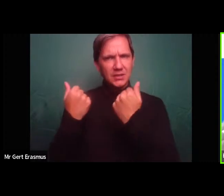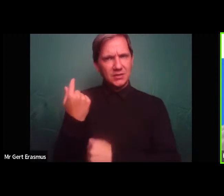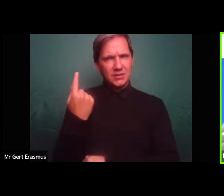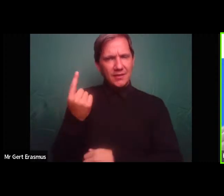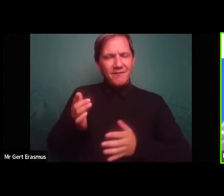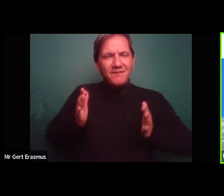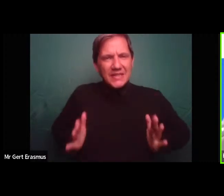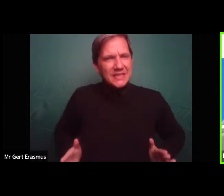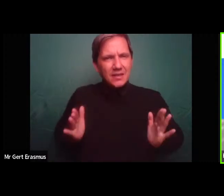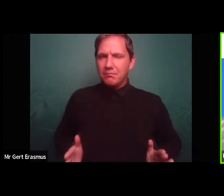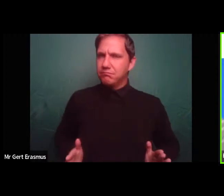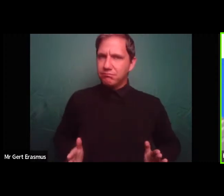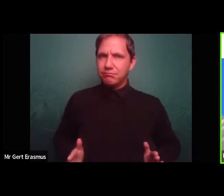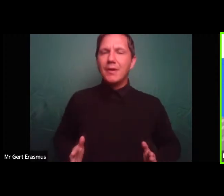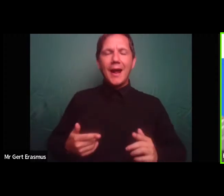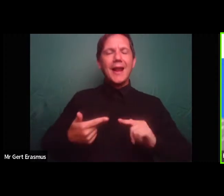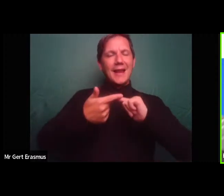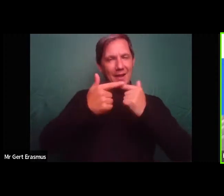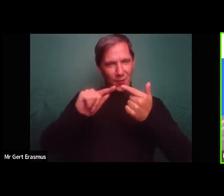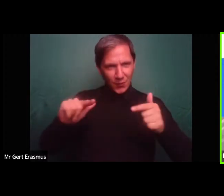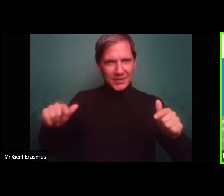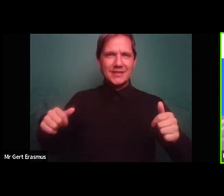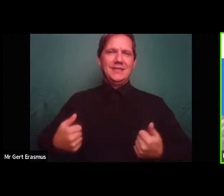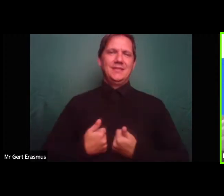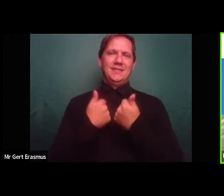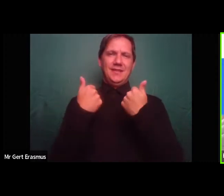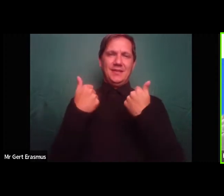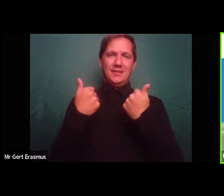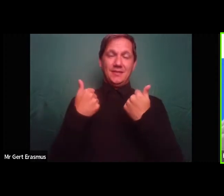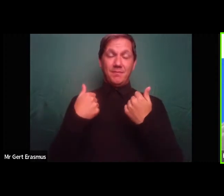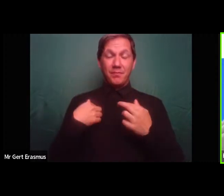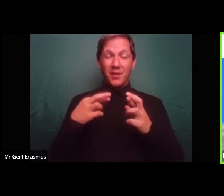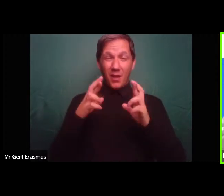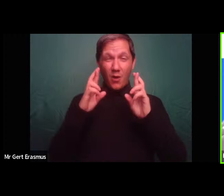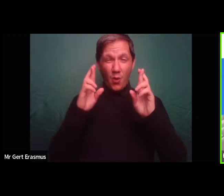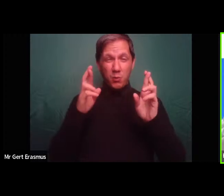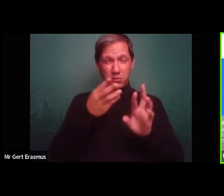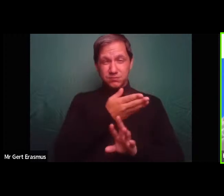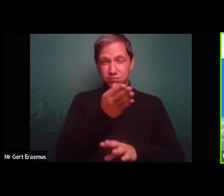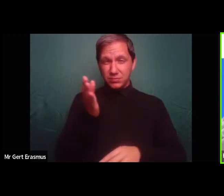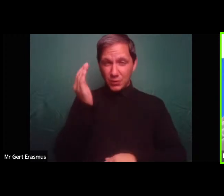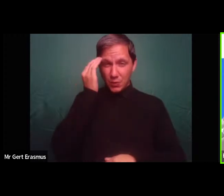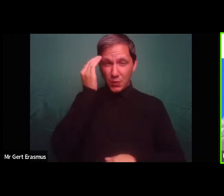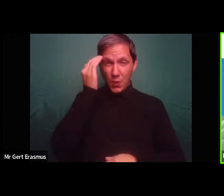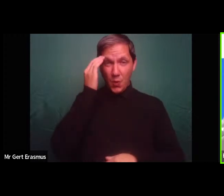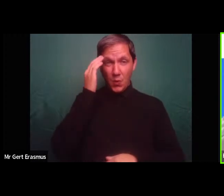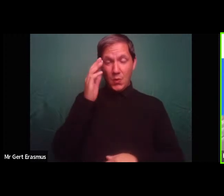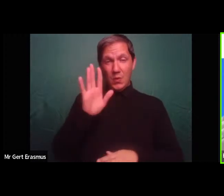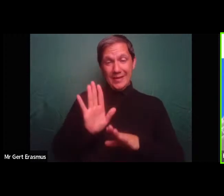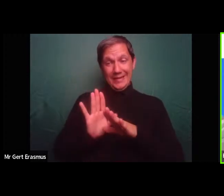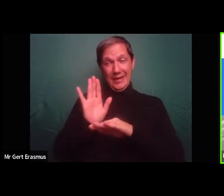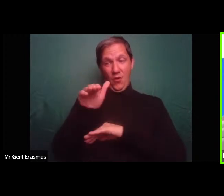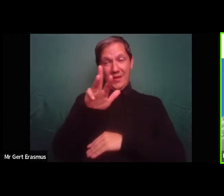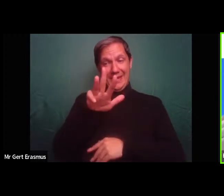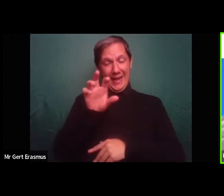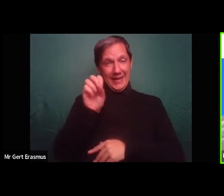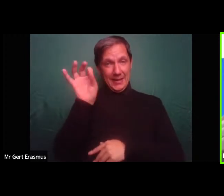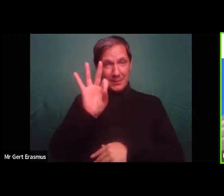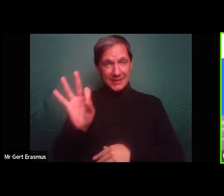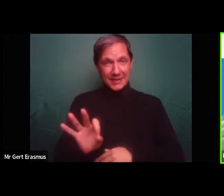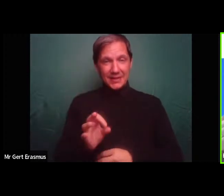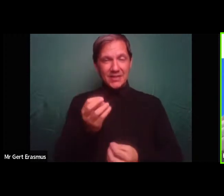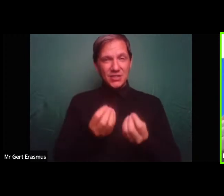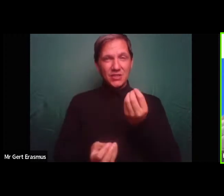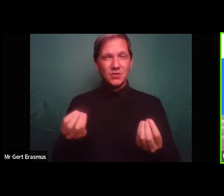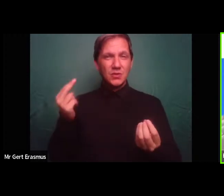I mean, I'm sure everyone, I hope everyone is familiar with the fact that more than 90% of deaf children are born to hearing